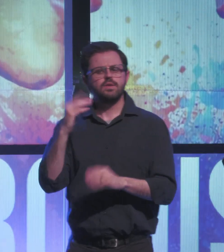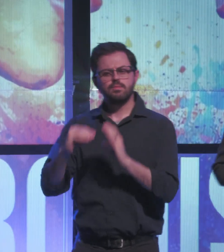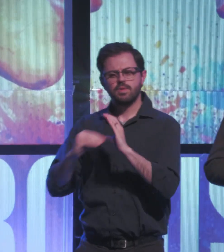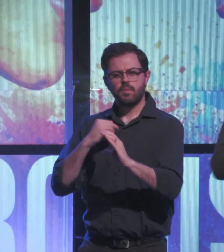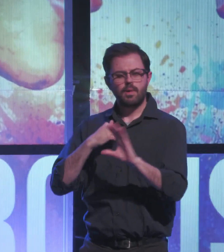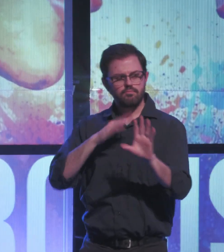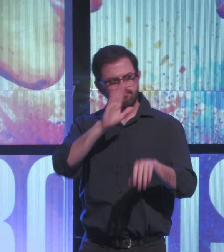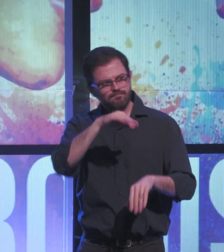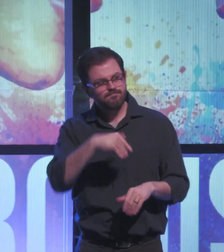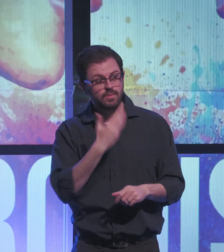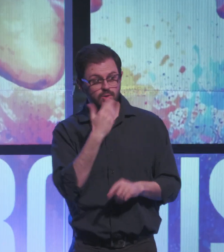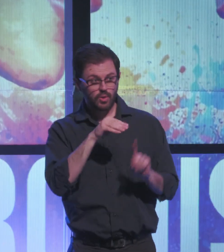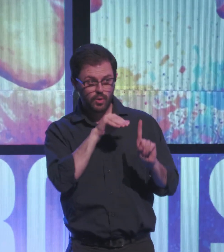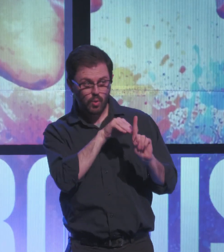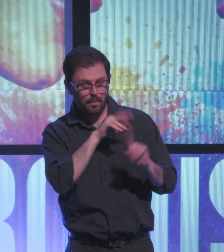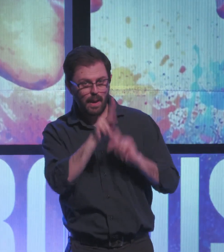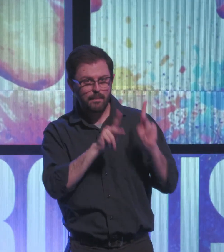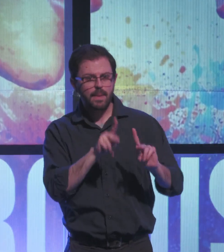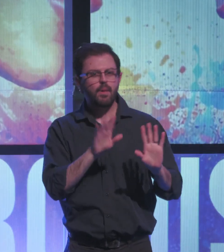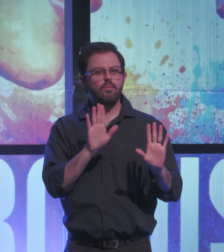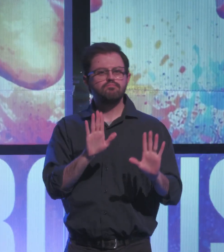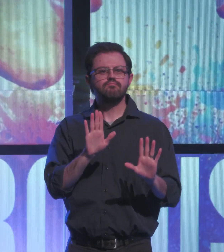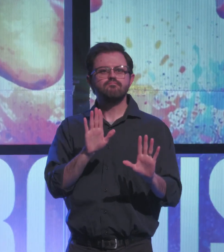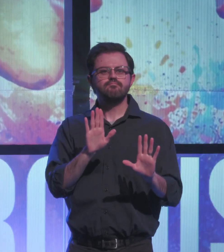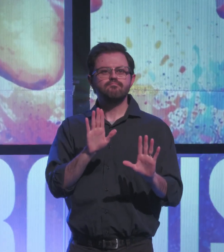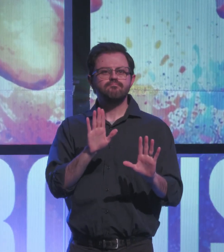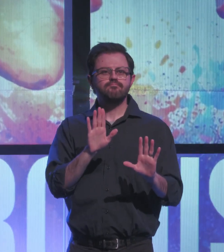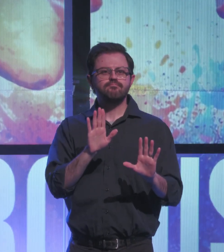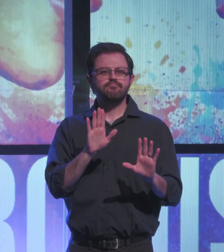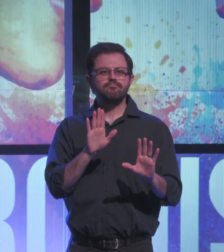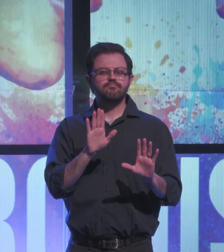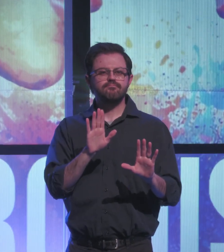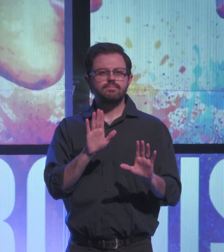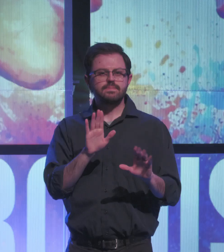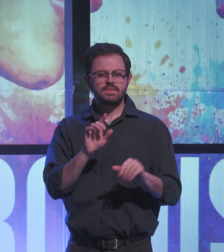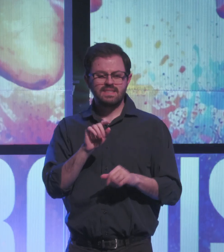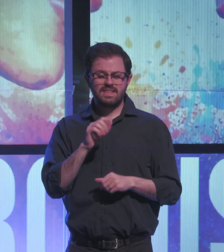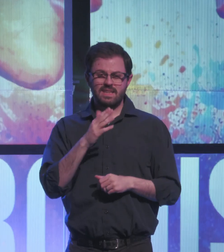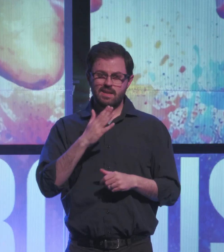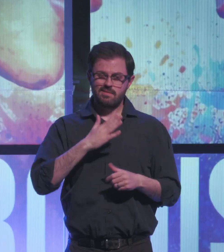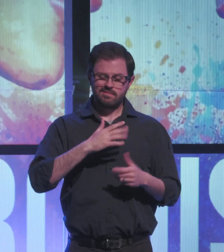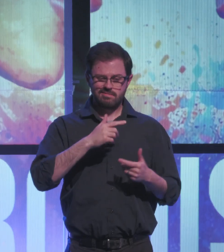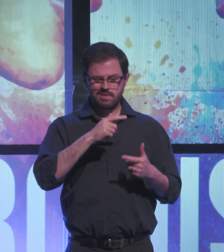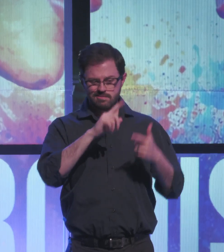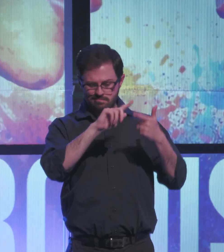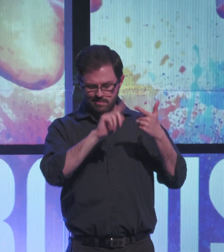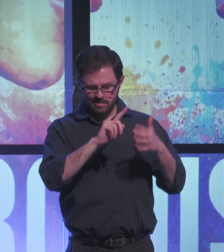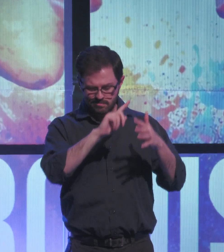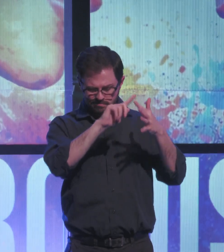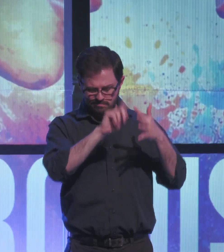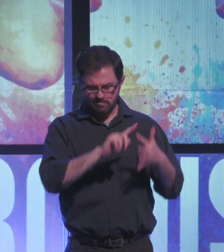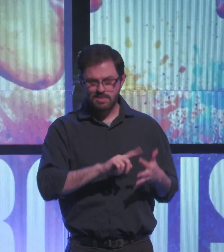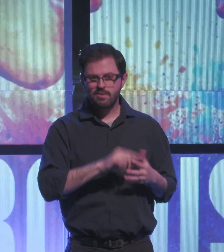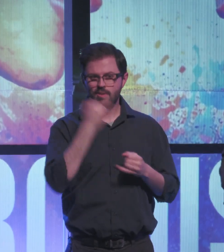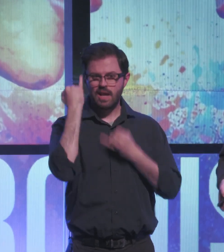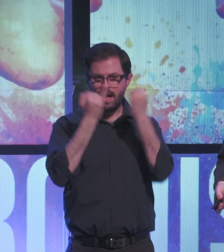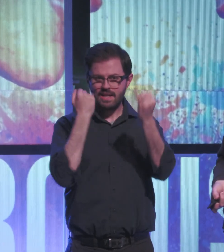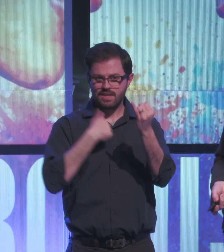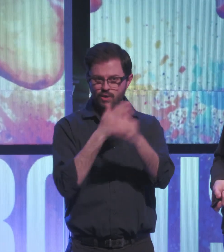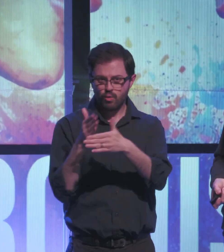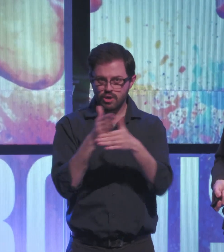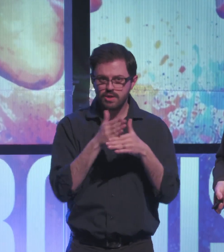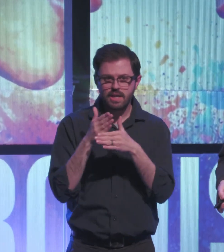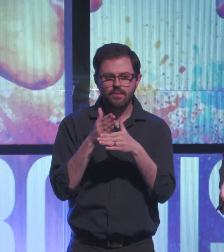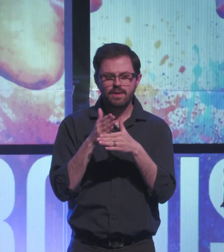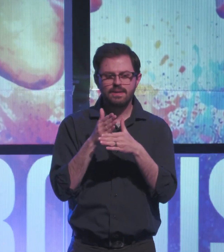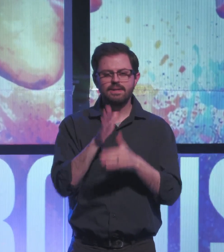remind folks that these principles that we're talking about are never and should never be used to keep people in